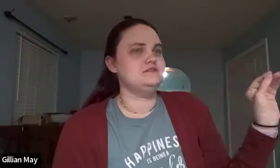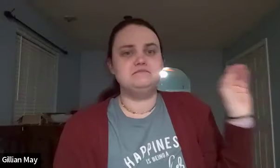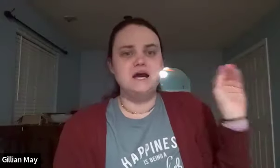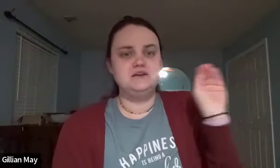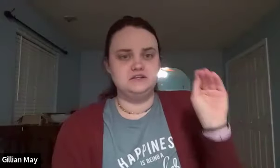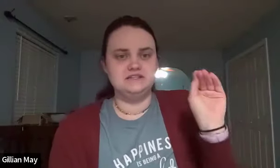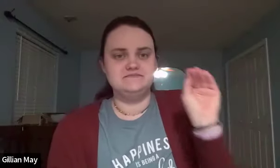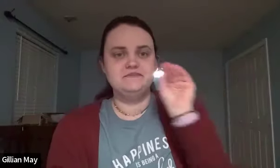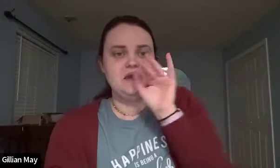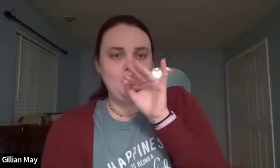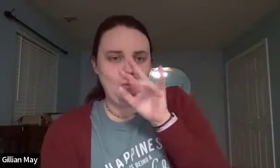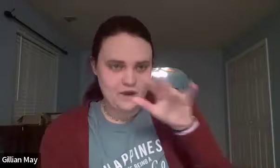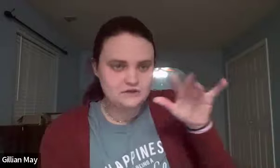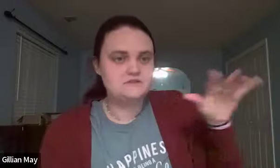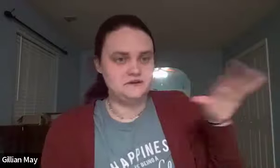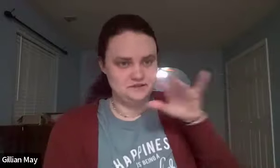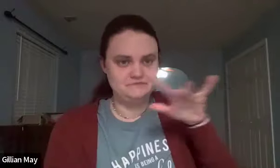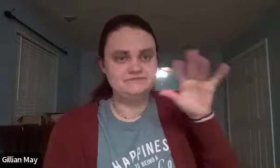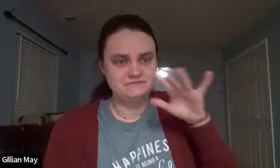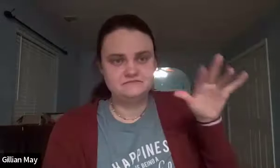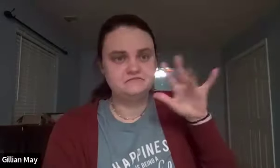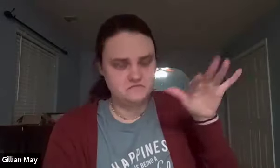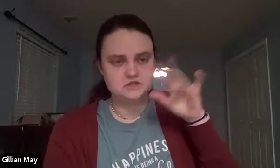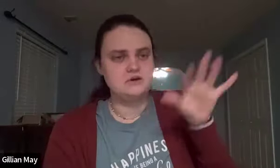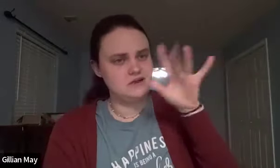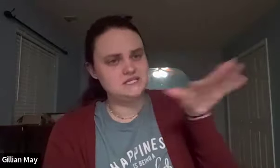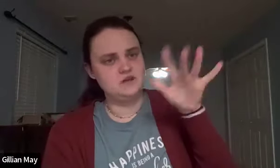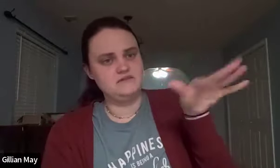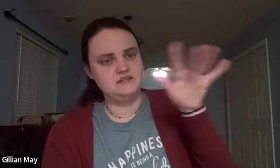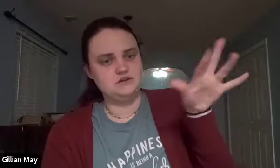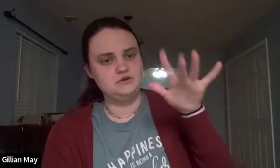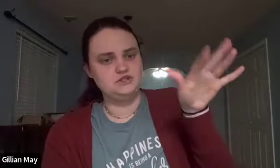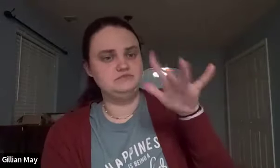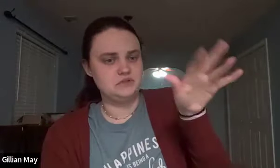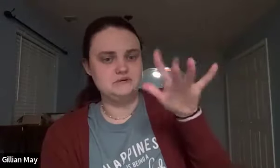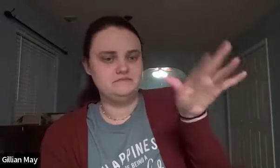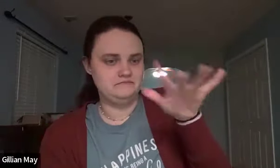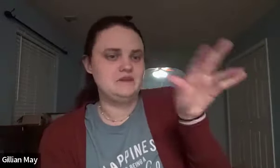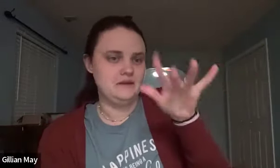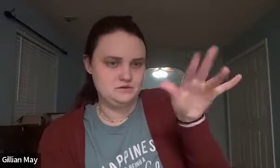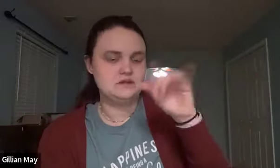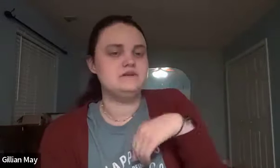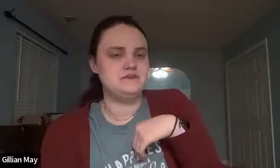fingers. My goodness. Wiggle your fingers. Fingerspell. A lot of times I'll have that circle motion, but it's wiggling your fingers.